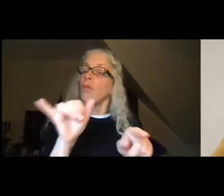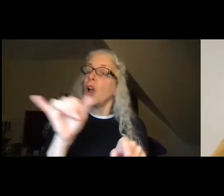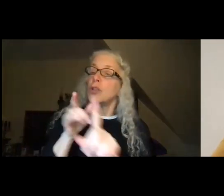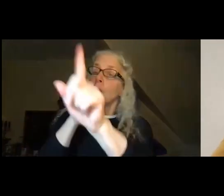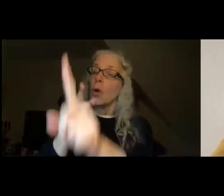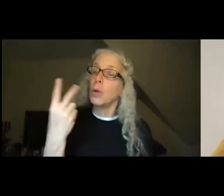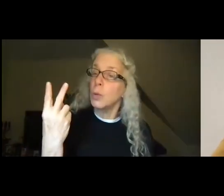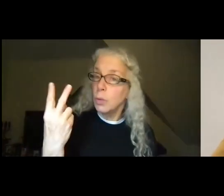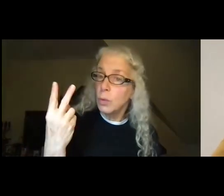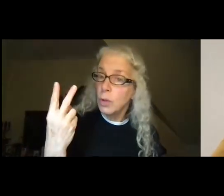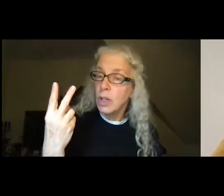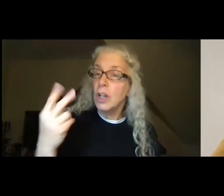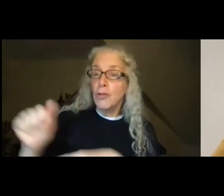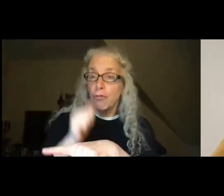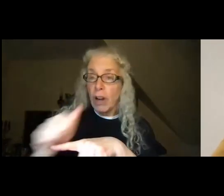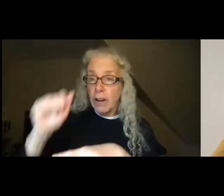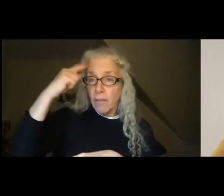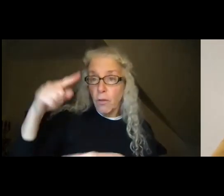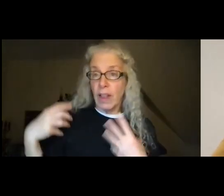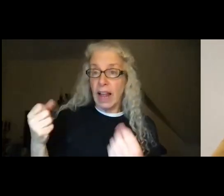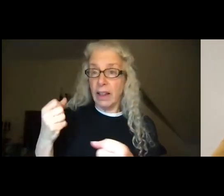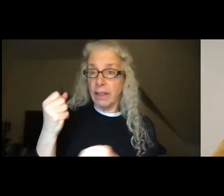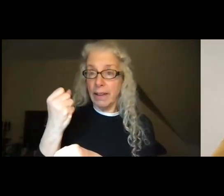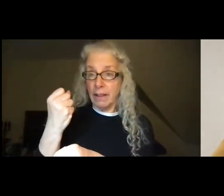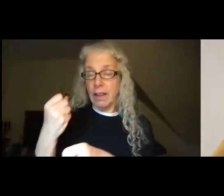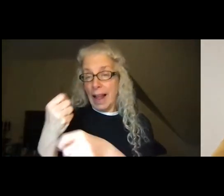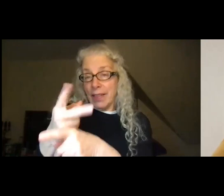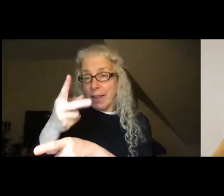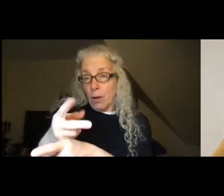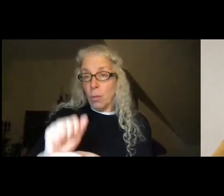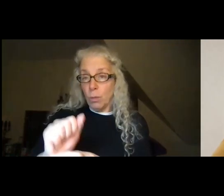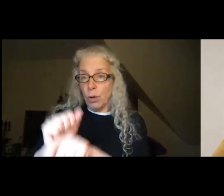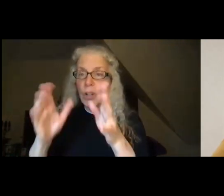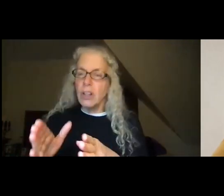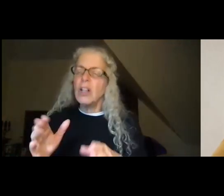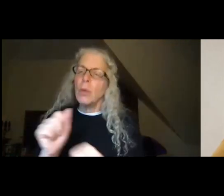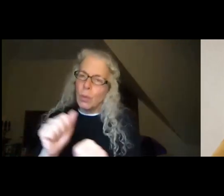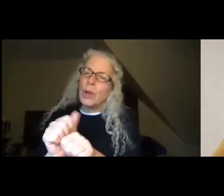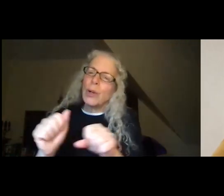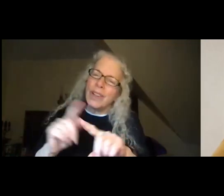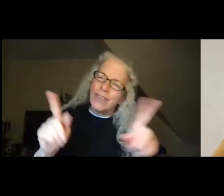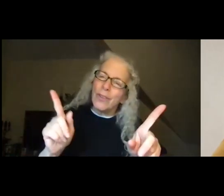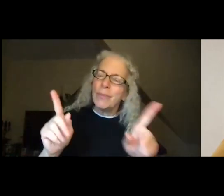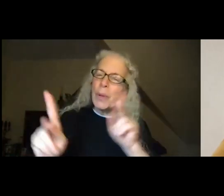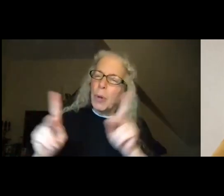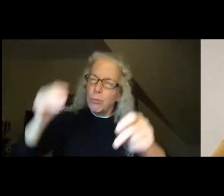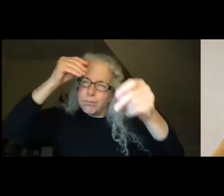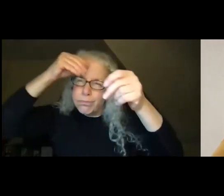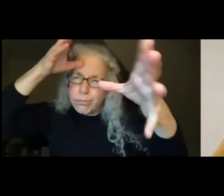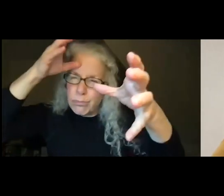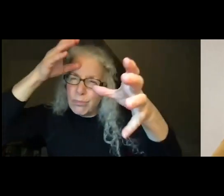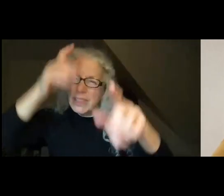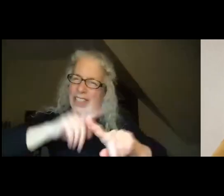2, trainings for healthcare workers, we have been working with various content experts within the community to provide